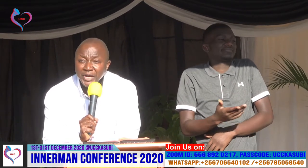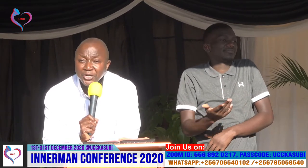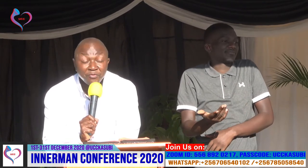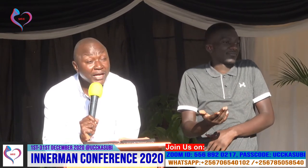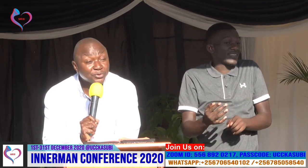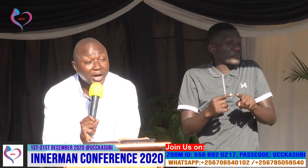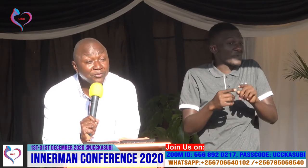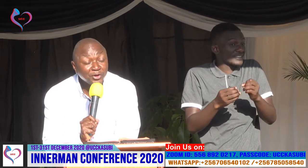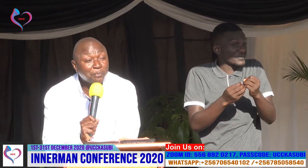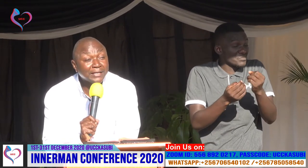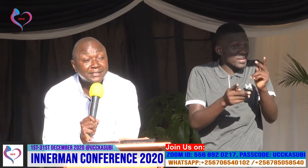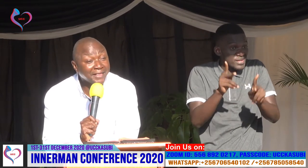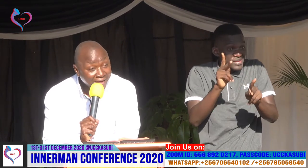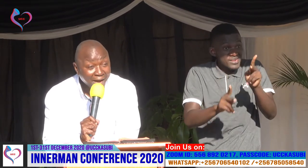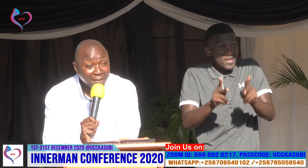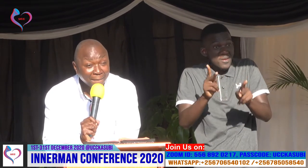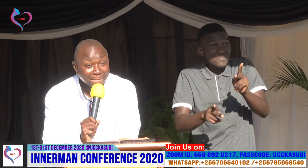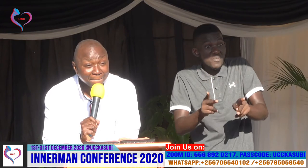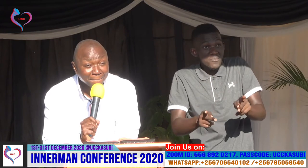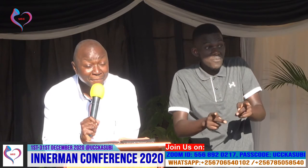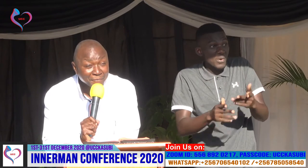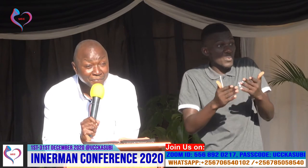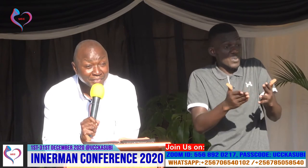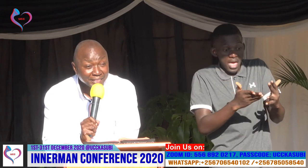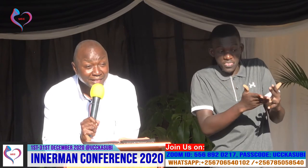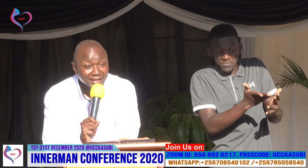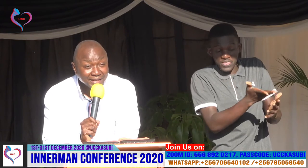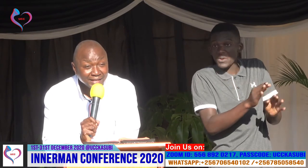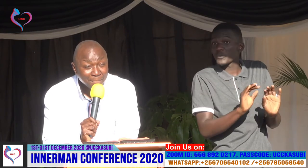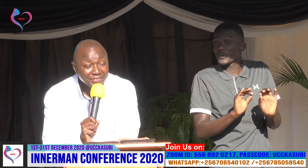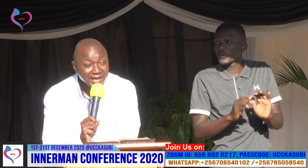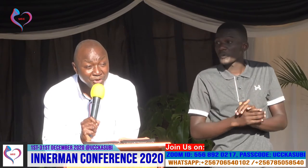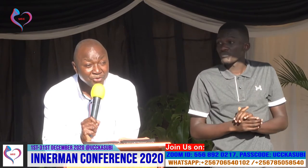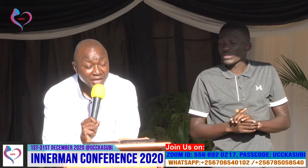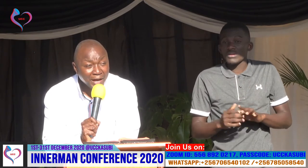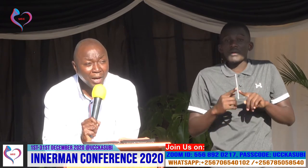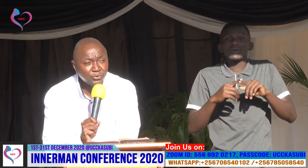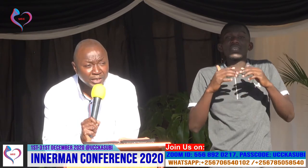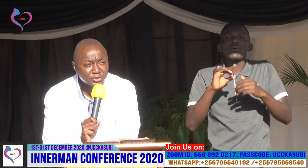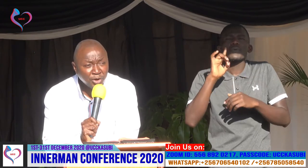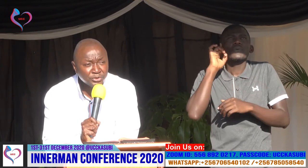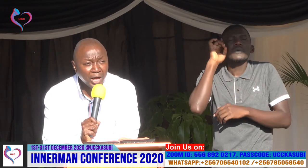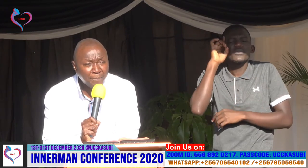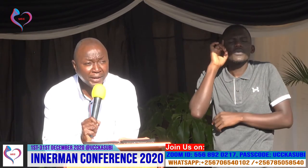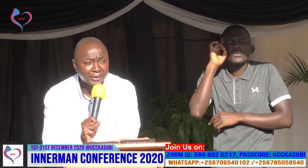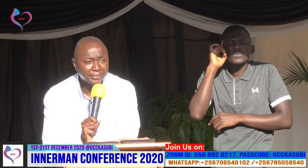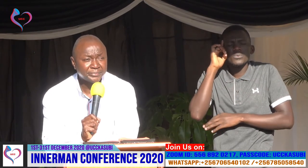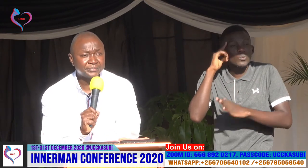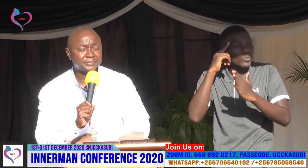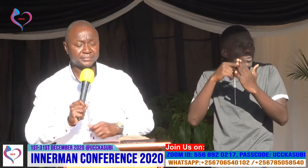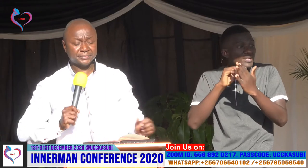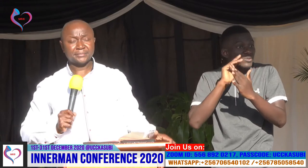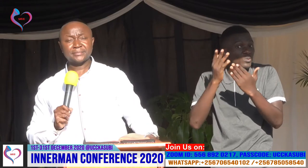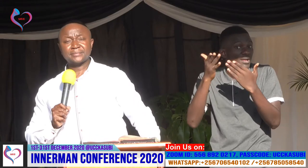Yet many of us will have not passed there. Atenga bamu kufe tuinzo kwanga tuise. But then you'll think about what is going to happen. Nayo